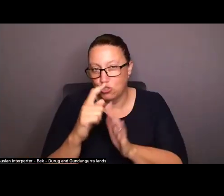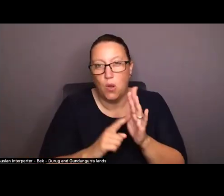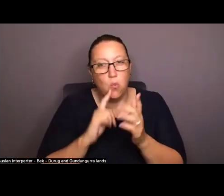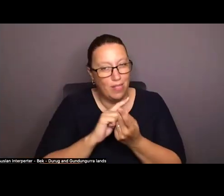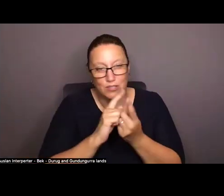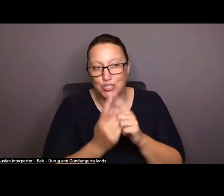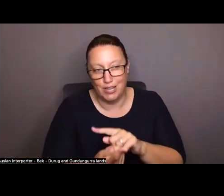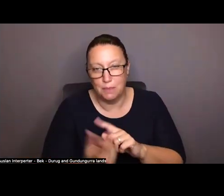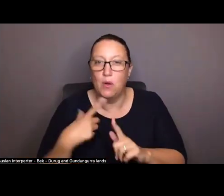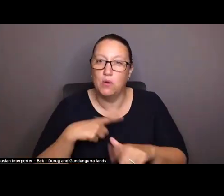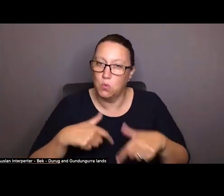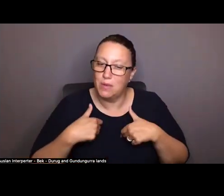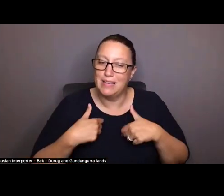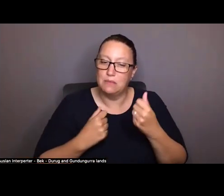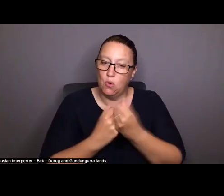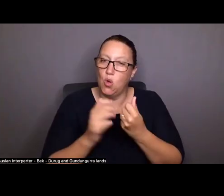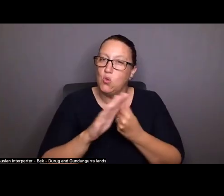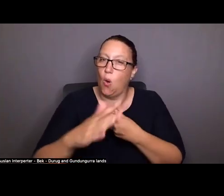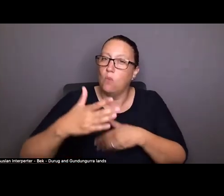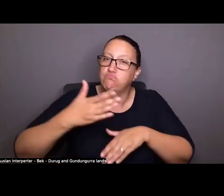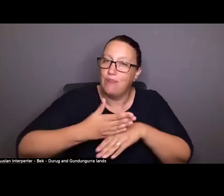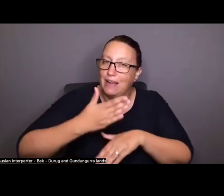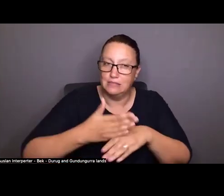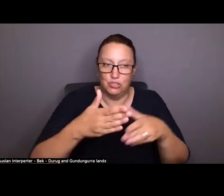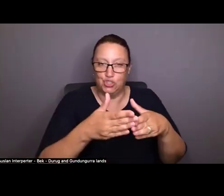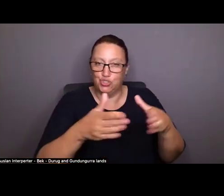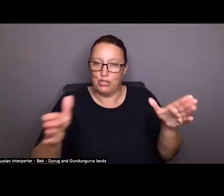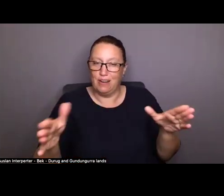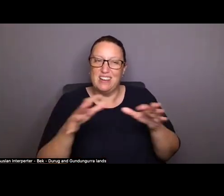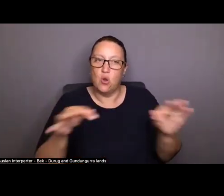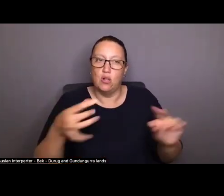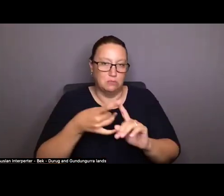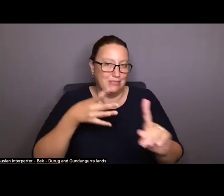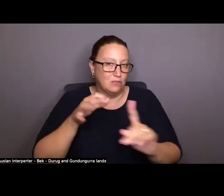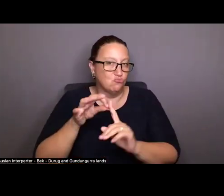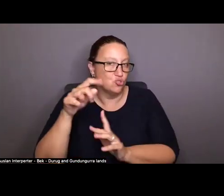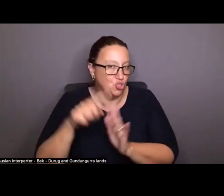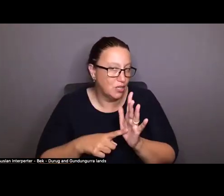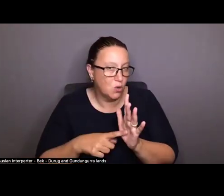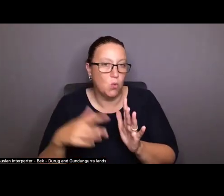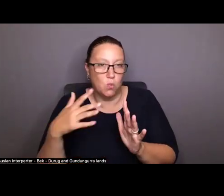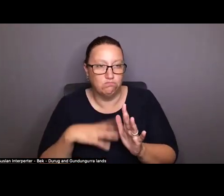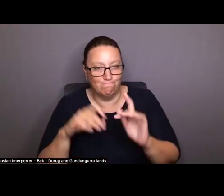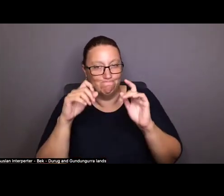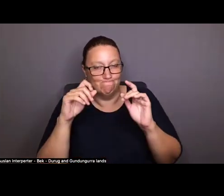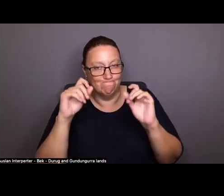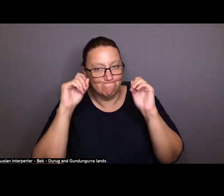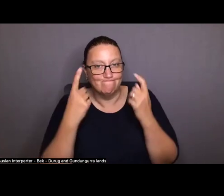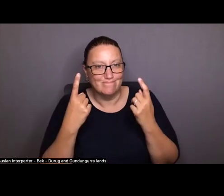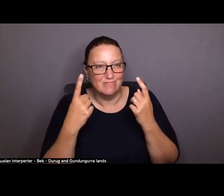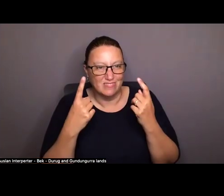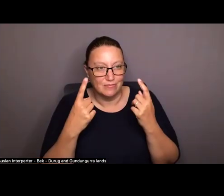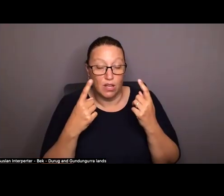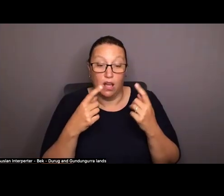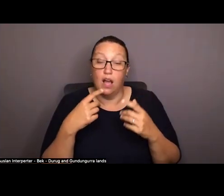we're supporting your practice more generally and not a specific project. We understand that things might change